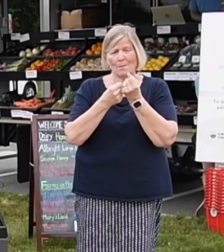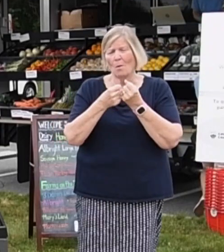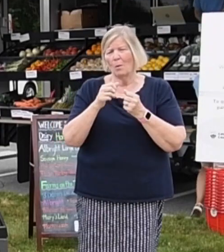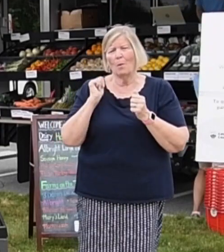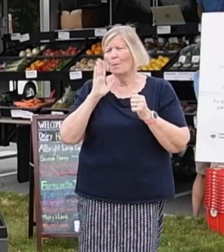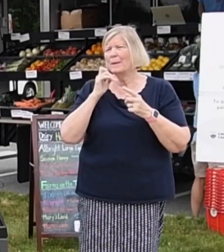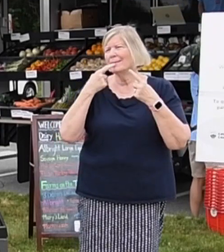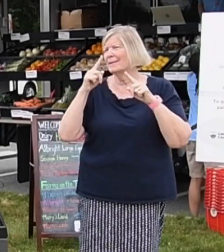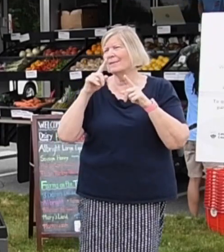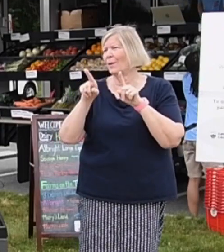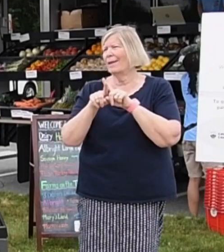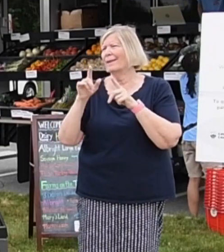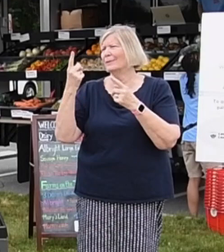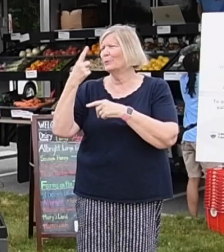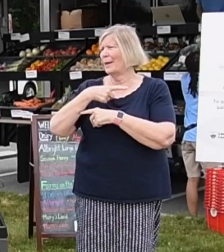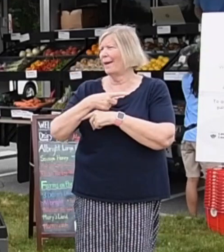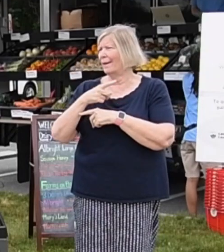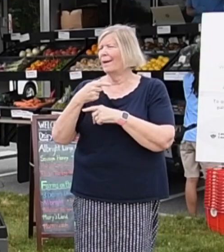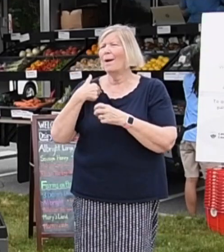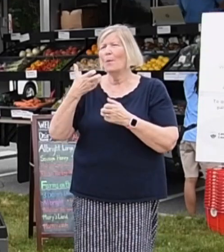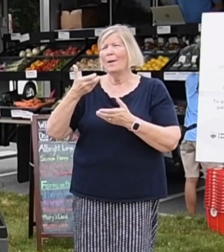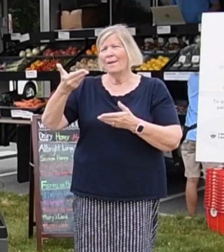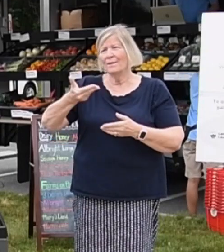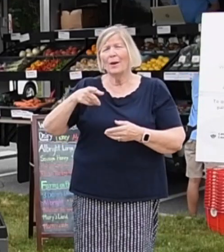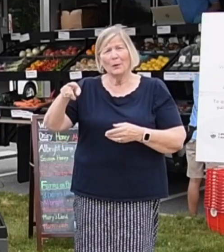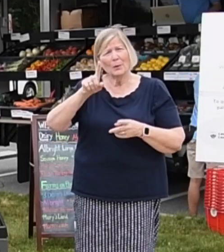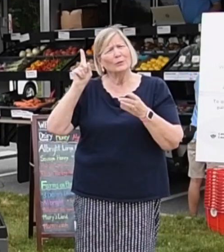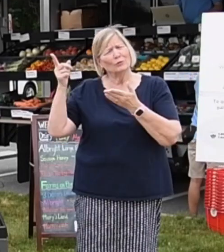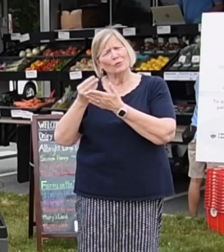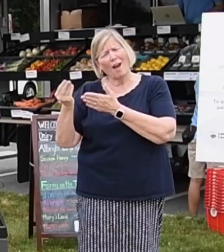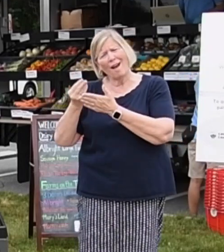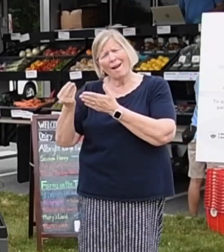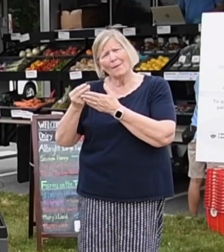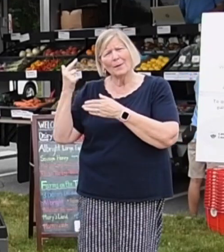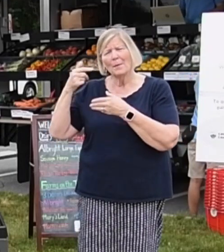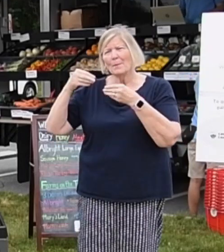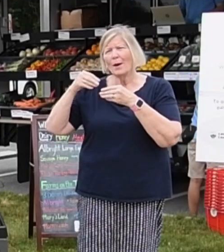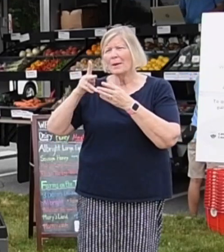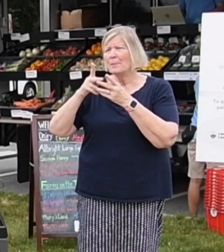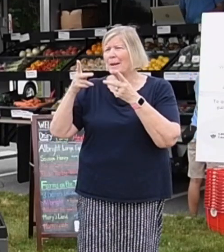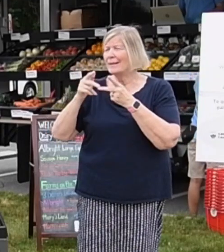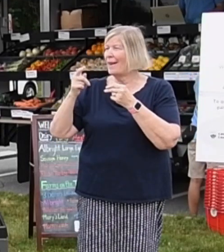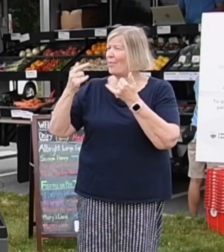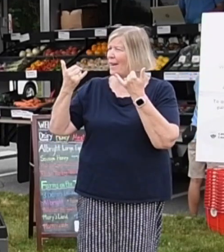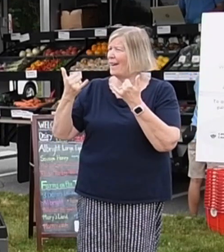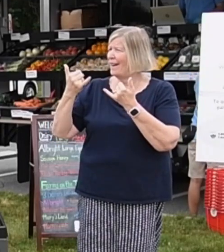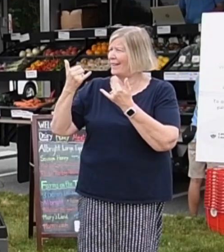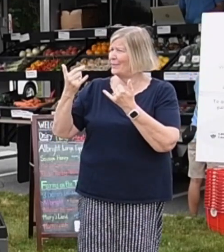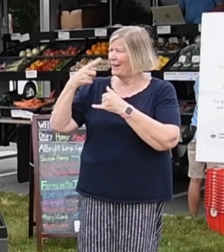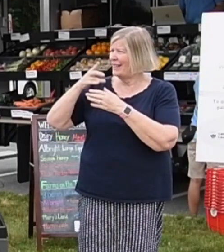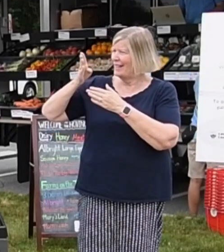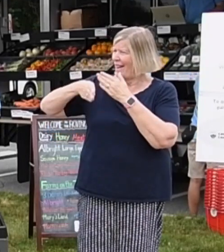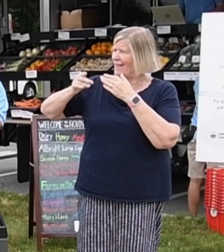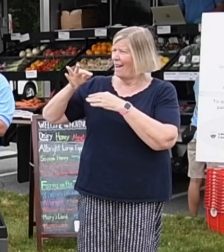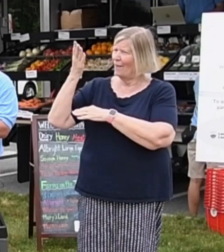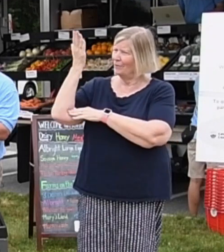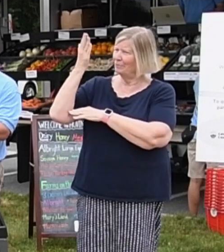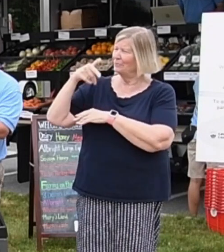today. Finally, I want to invite you all to shop at the Roving Radish Marketplace at the end of the press release. So thank you very much.